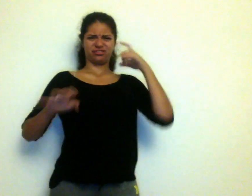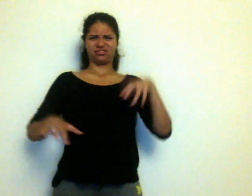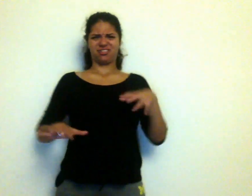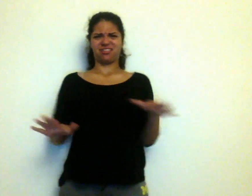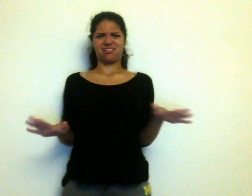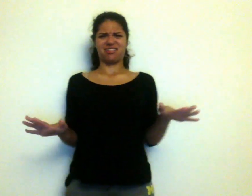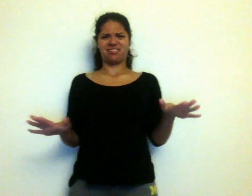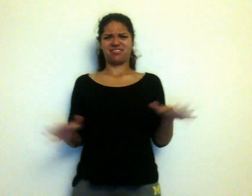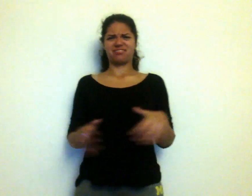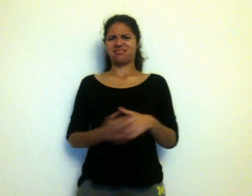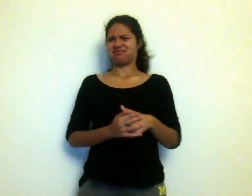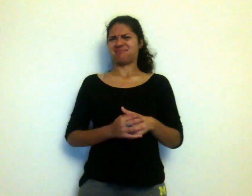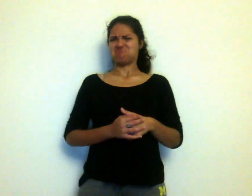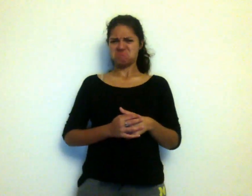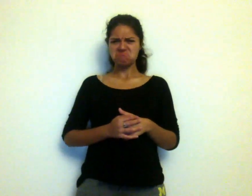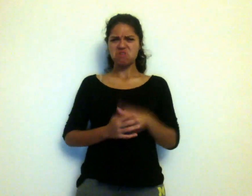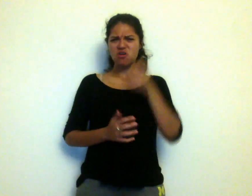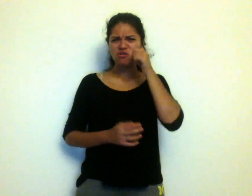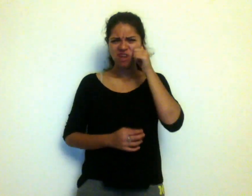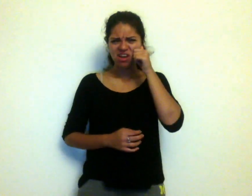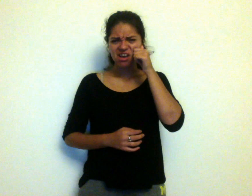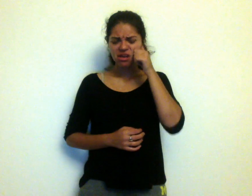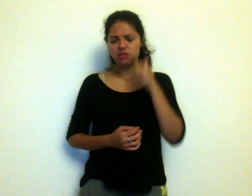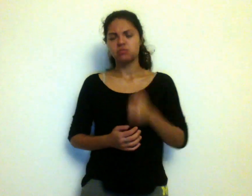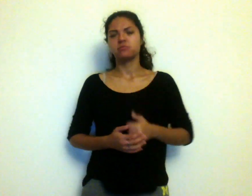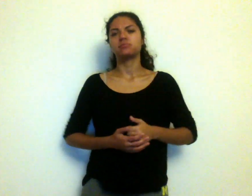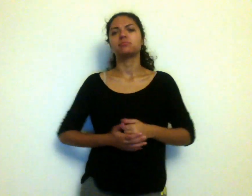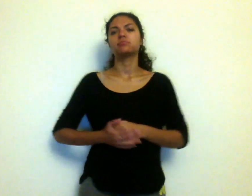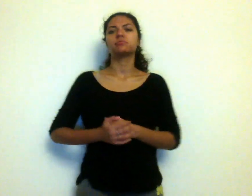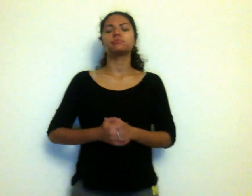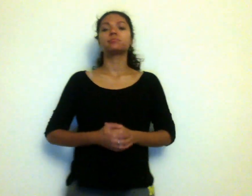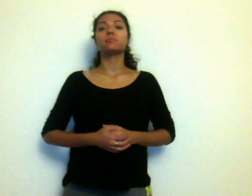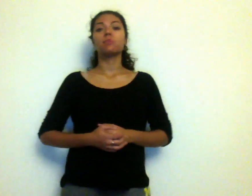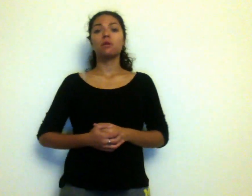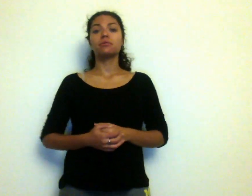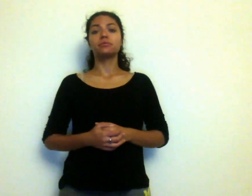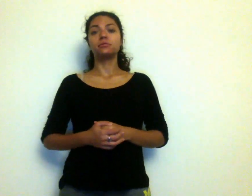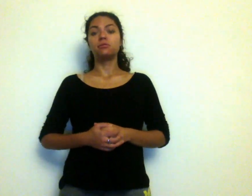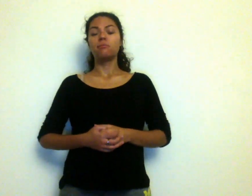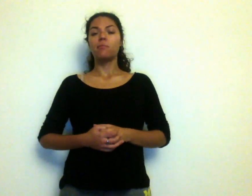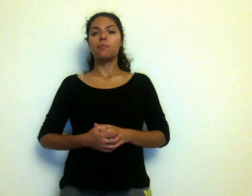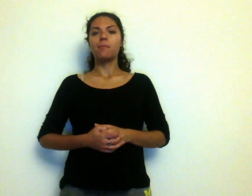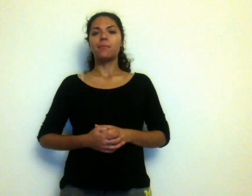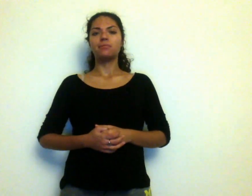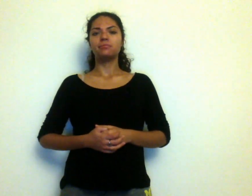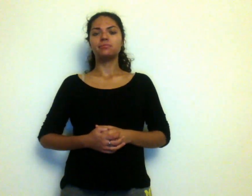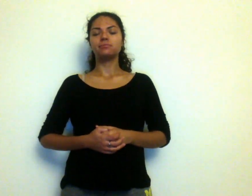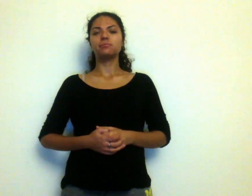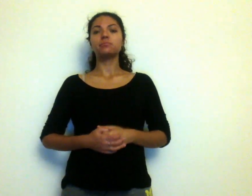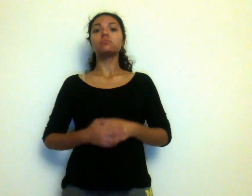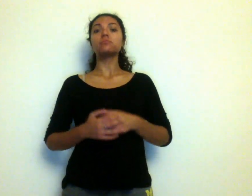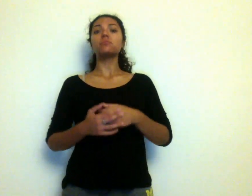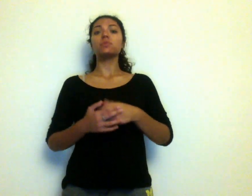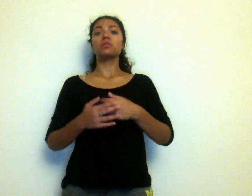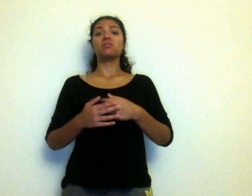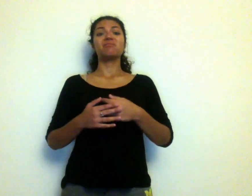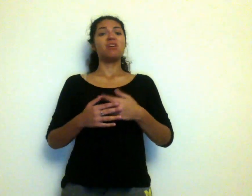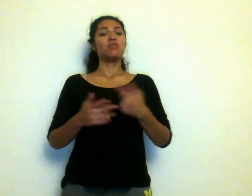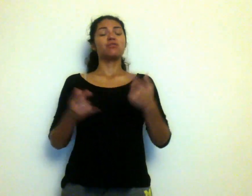But there is a large group of people with whom that prejudice still exists. Now, ladies and gentlemen, the only application